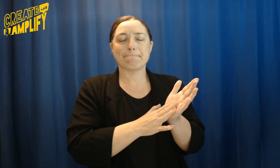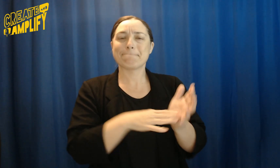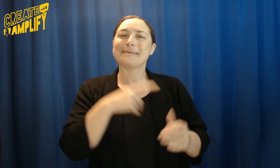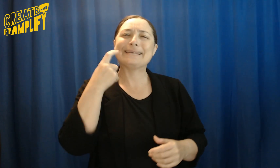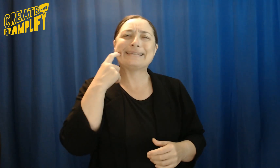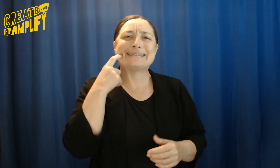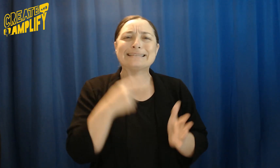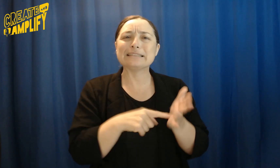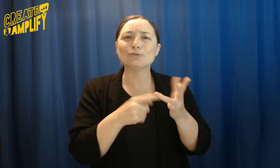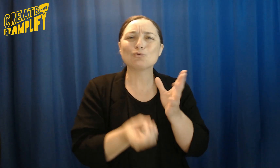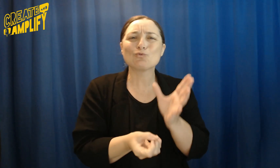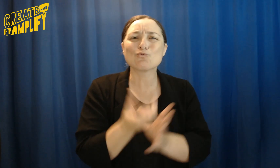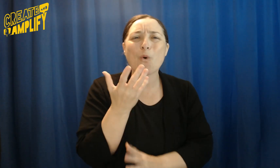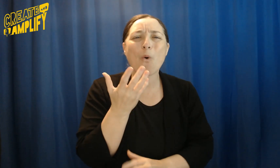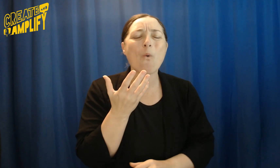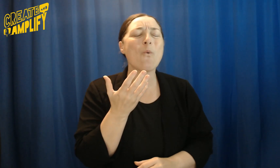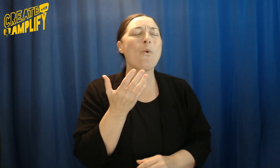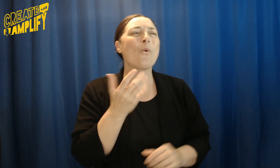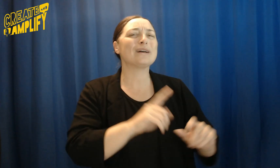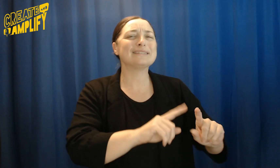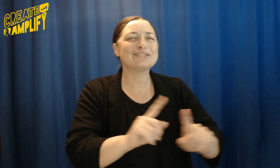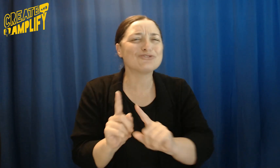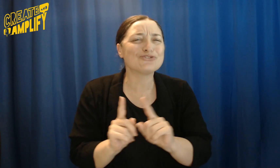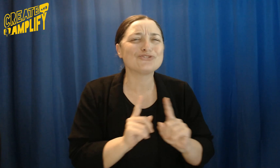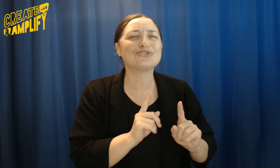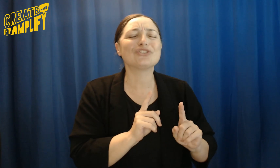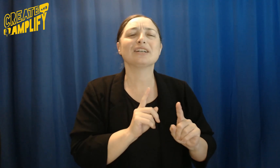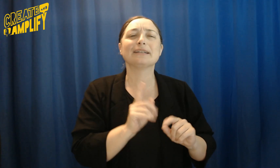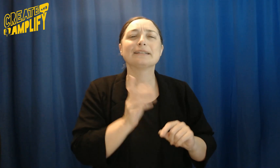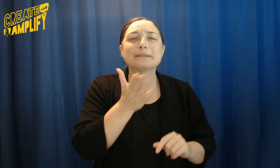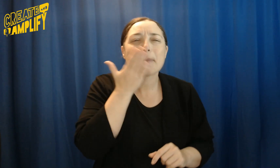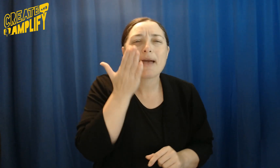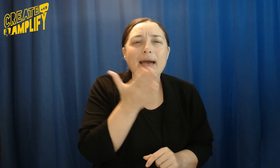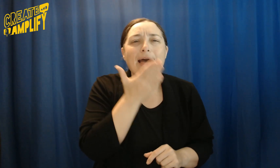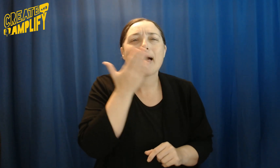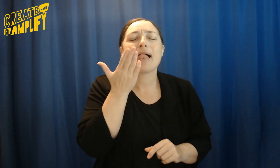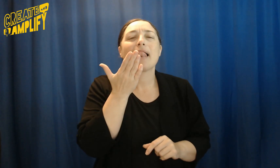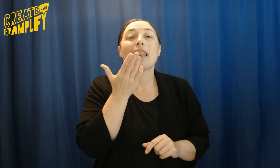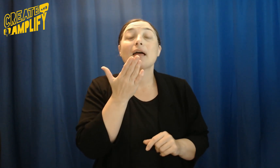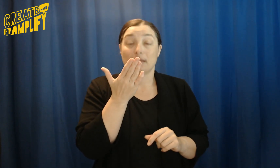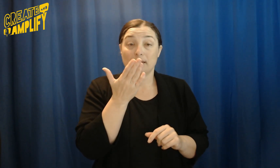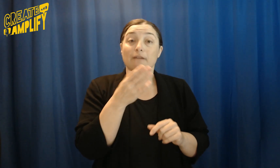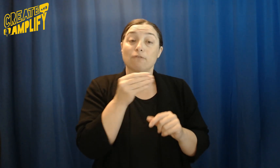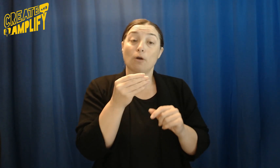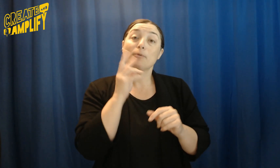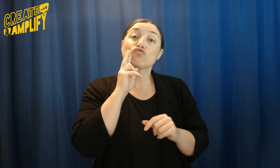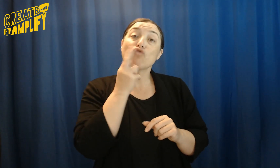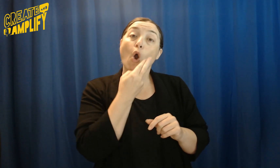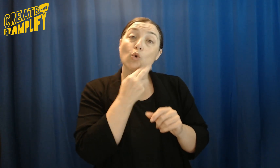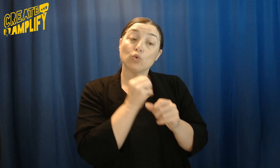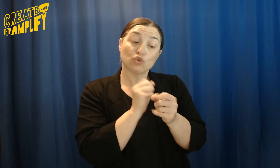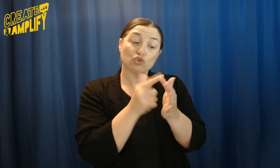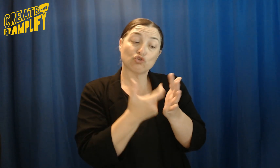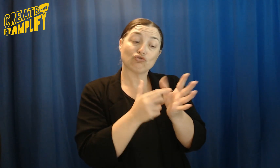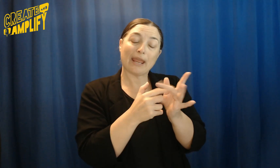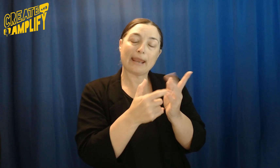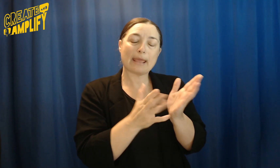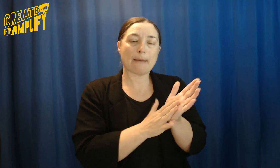many different kinds. I love the smell of rose geraniums especially. And I'm really excited because my mum's just